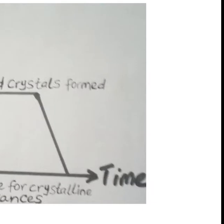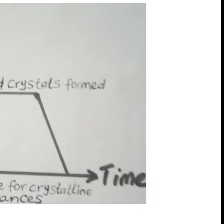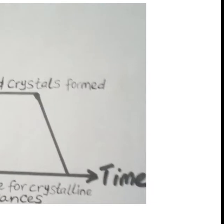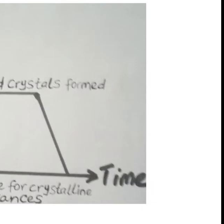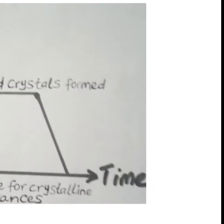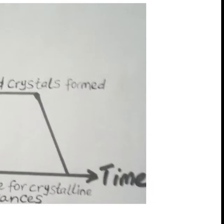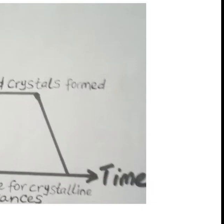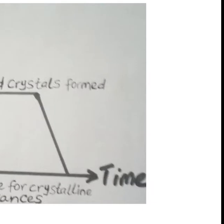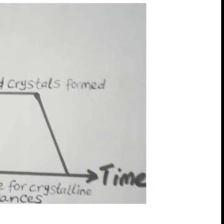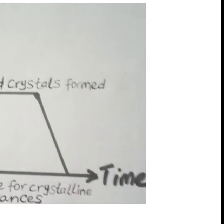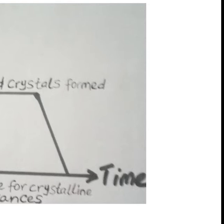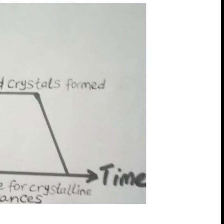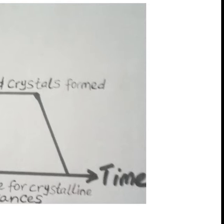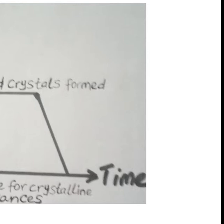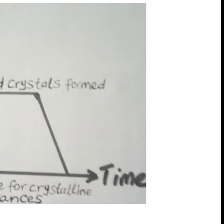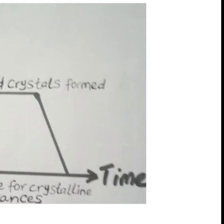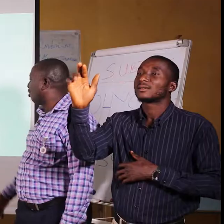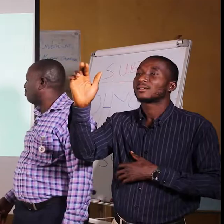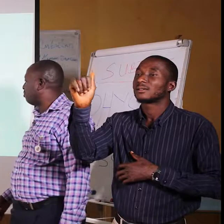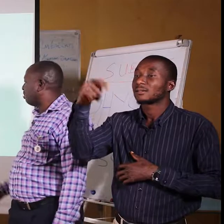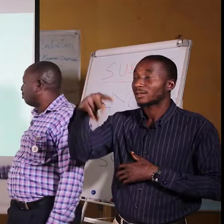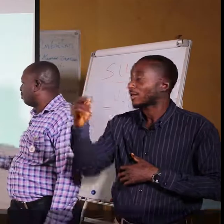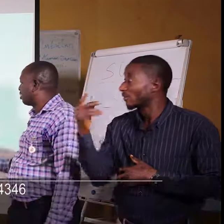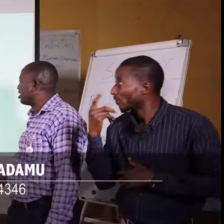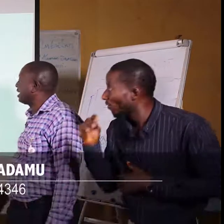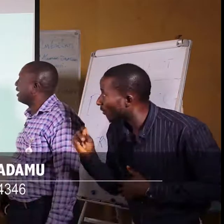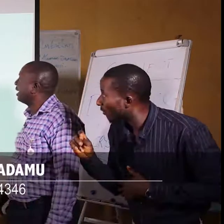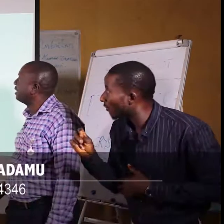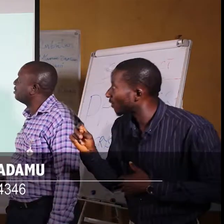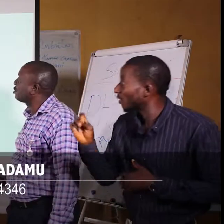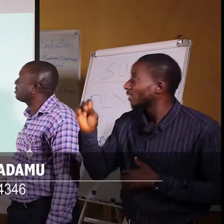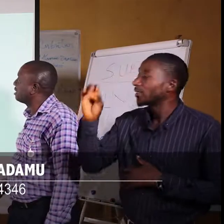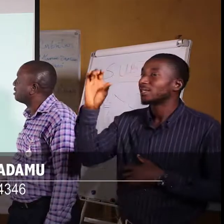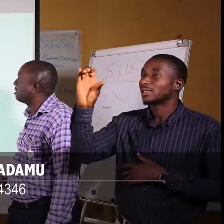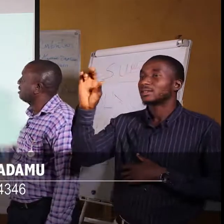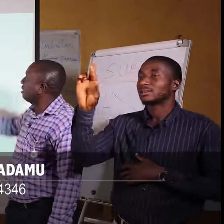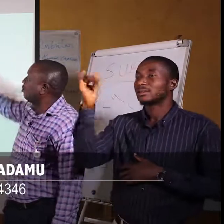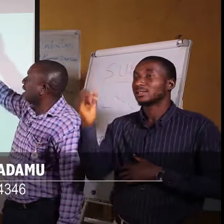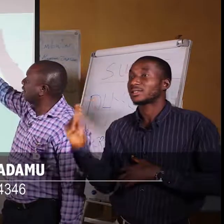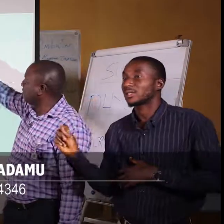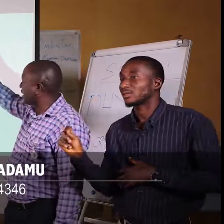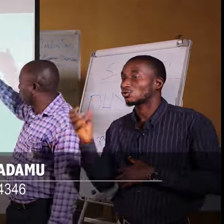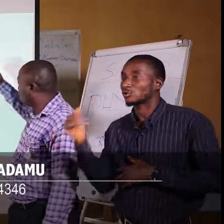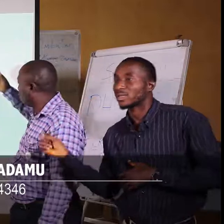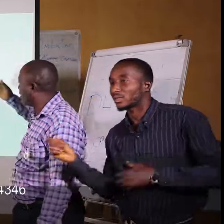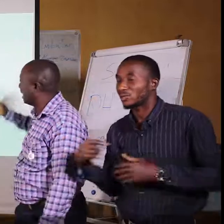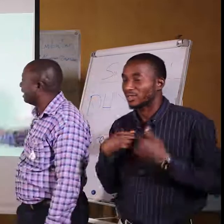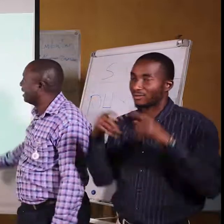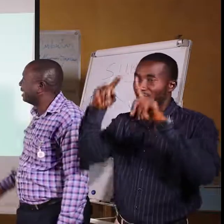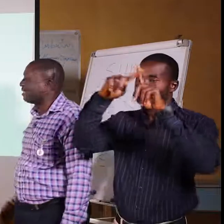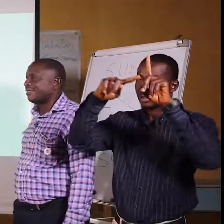the graph, cooling curve for crystalline substances. We have